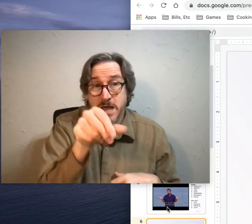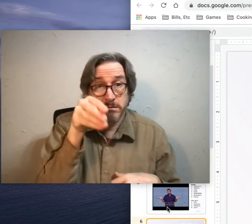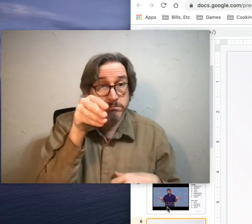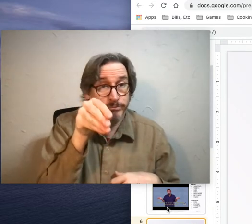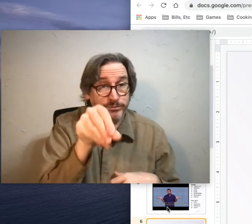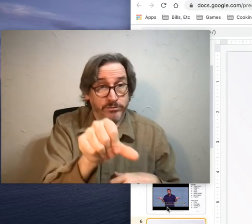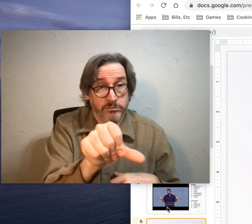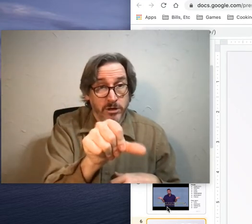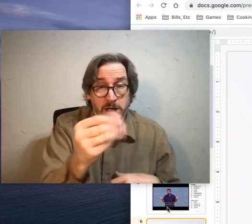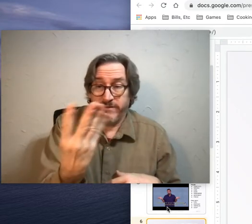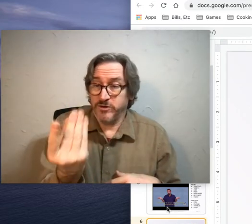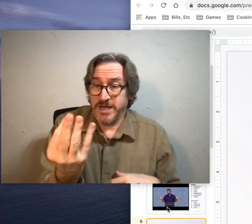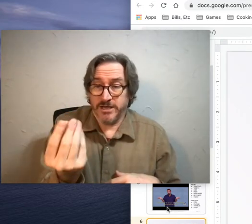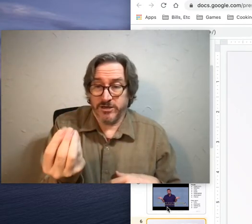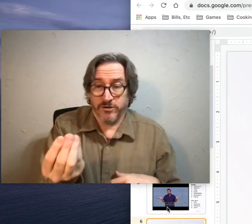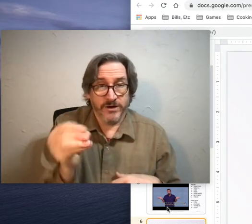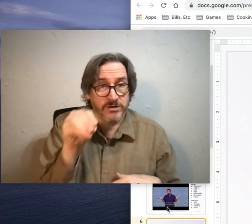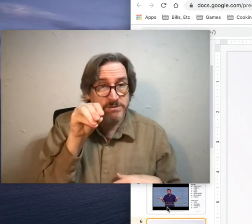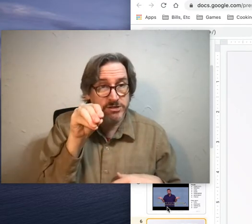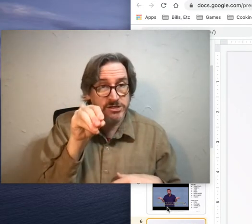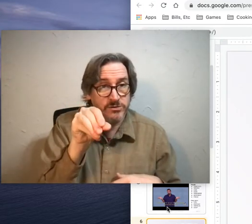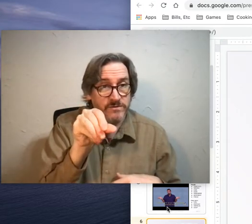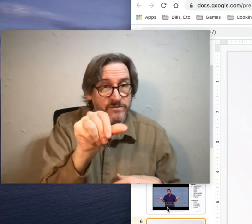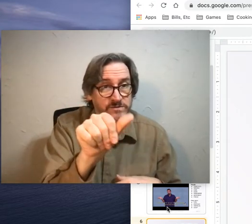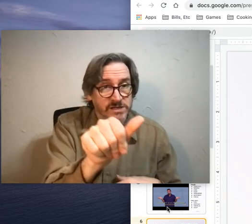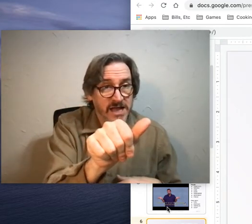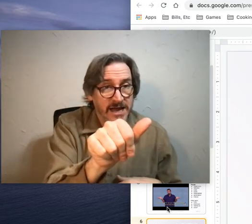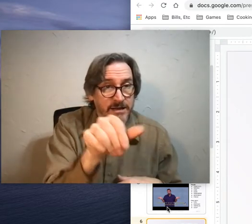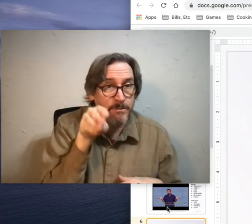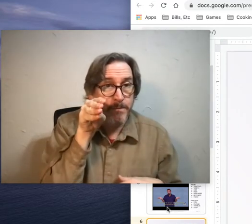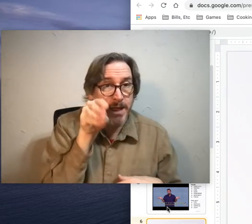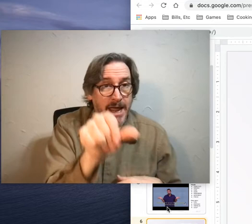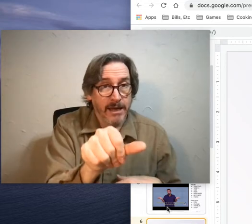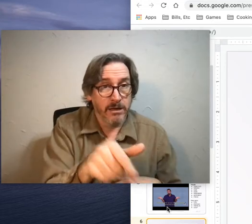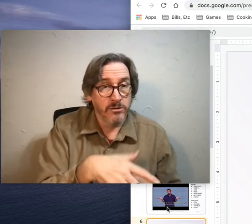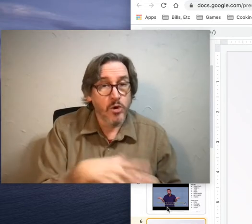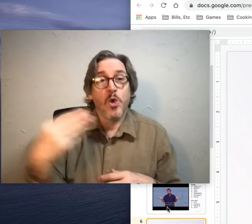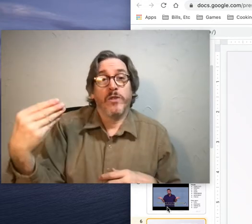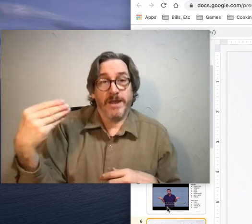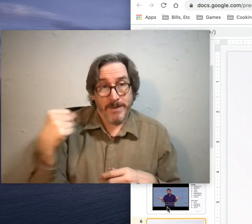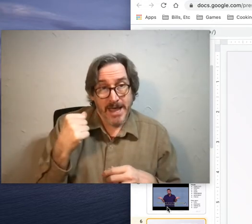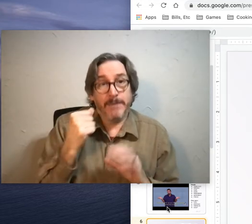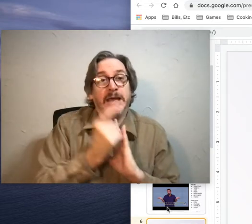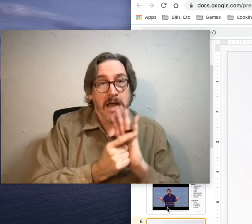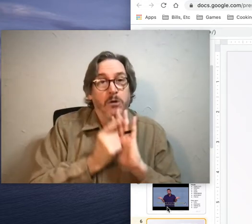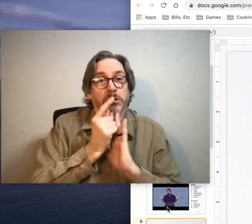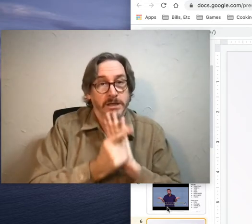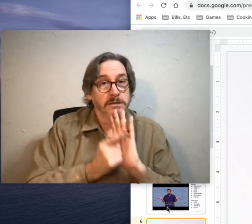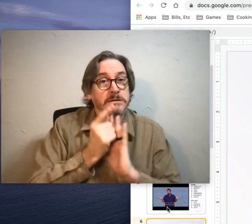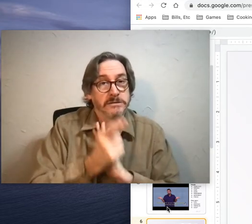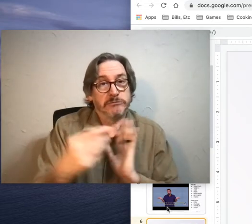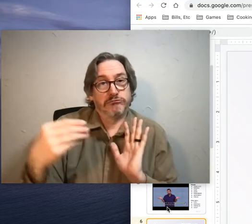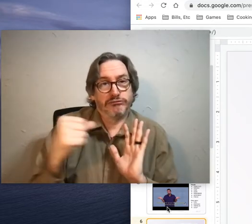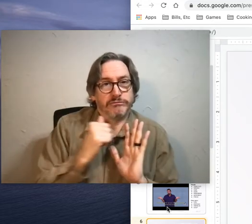pay. If you take your fingertips and just sort of slide them, pay. They pay me